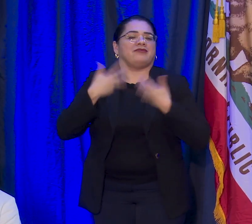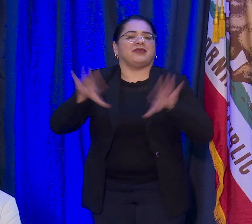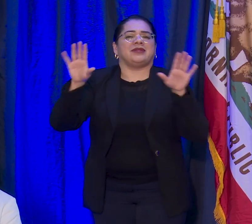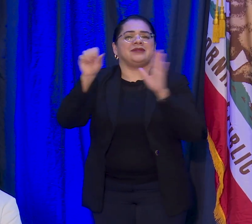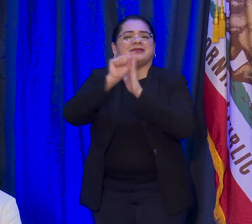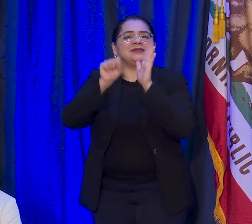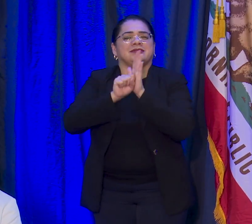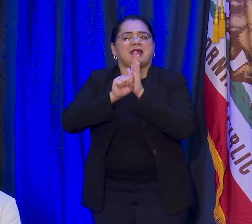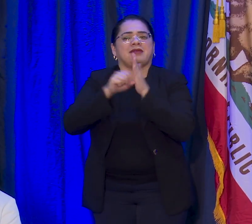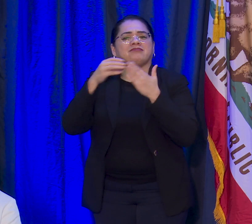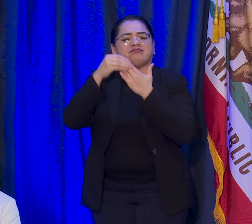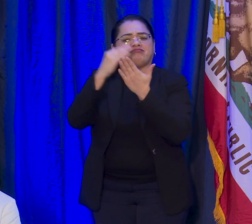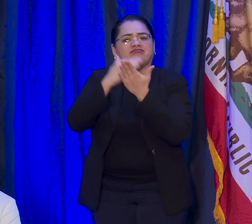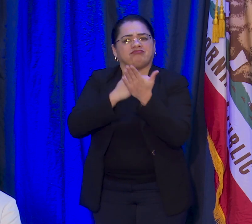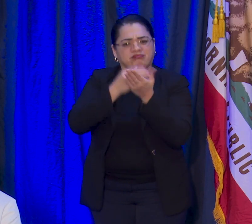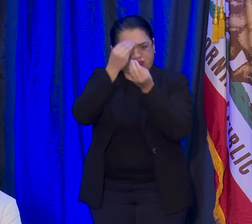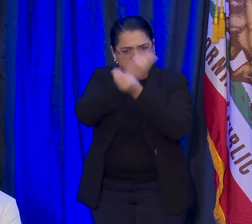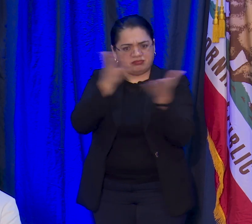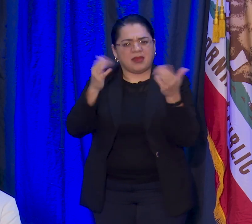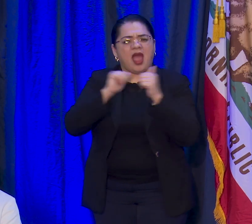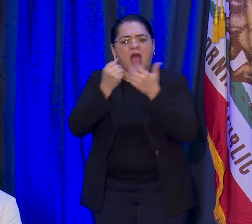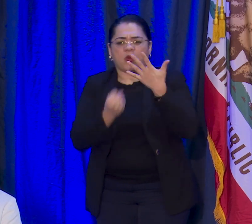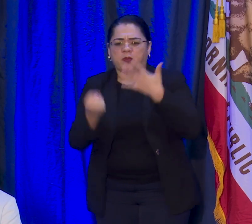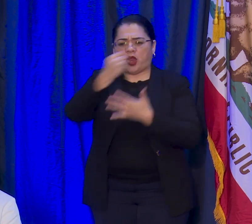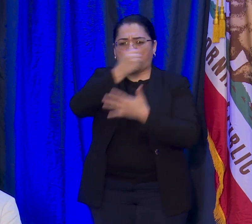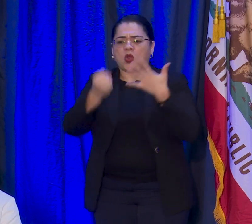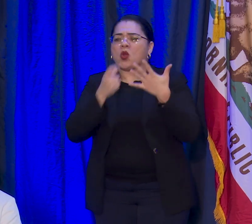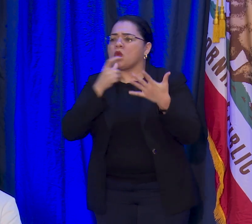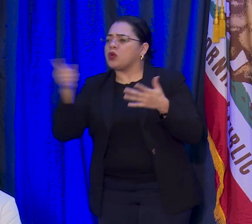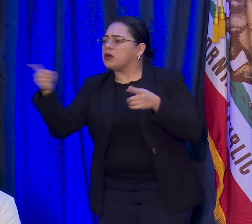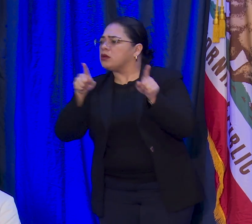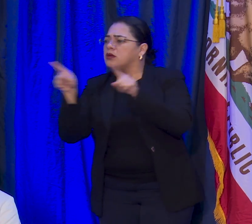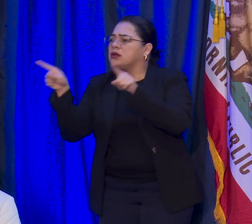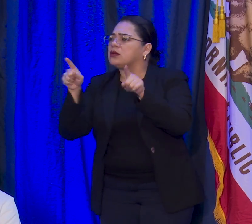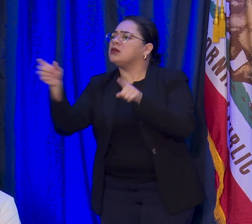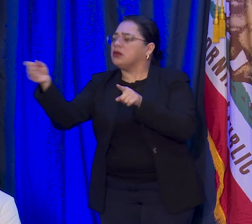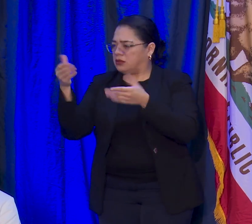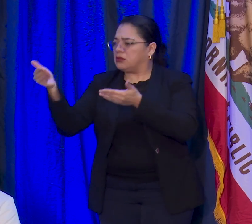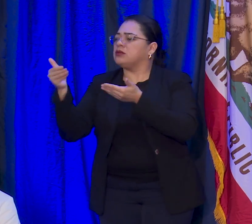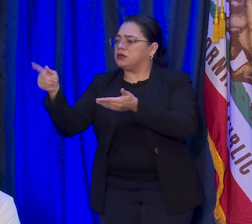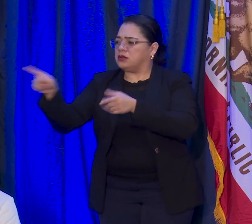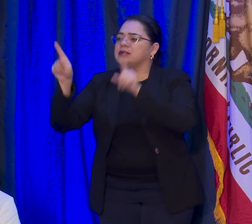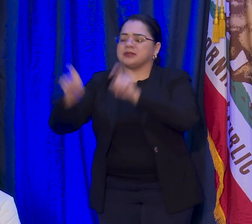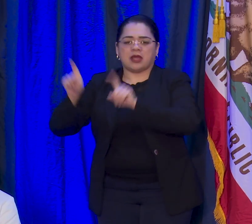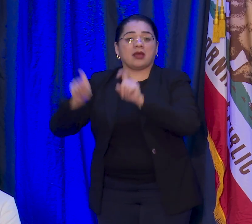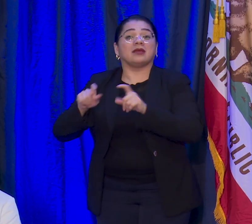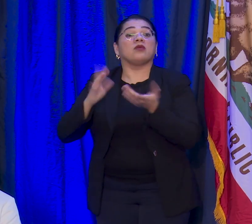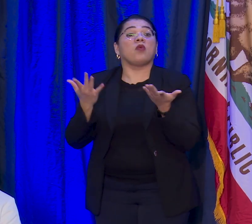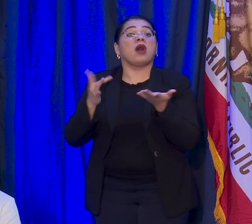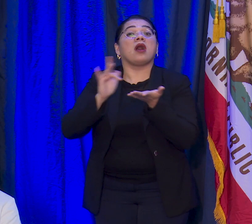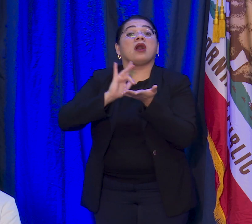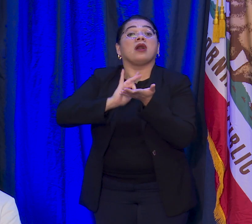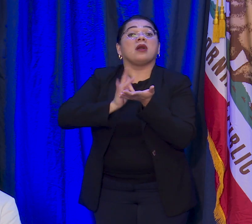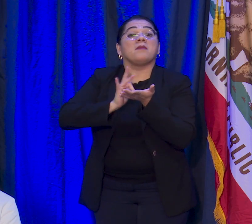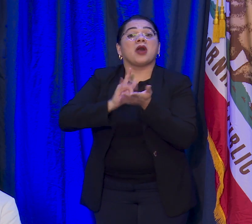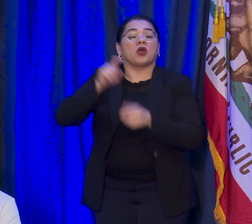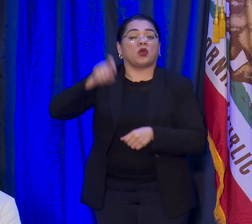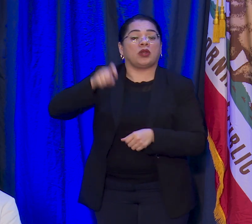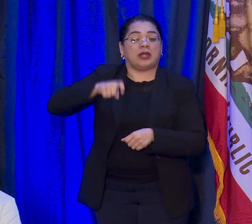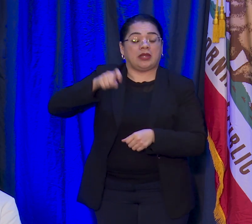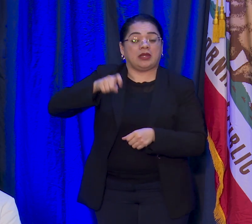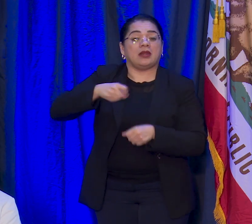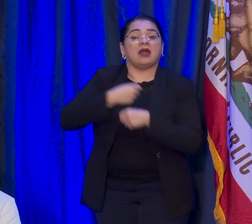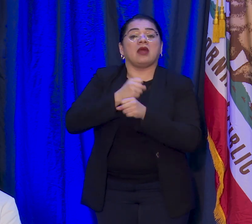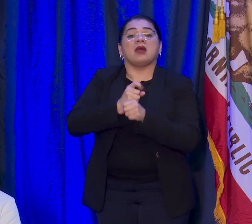for COVID-19 testing prioritization. Testing will continue to be based on medical need and will help ensure that